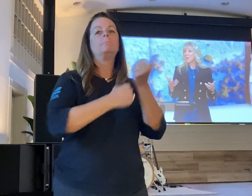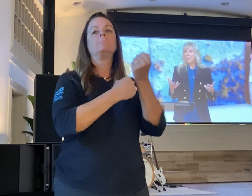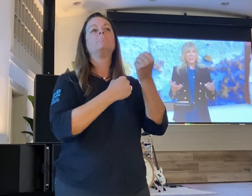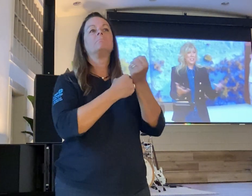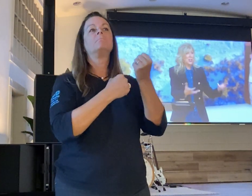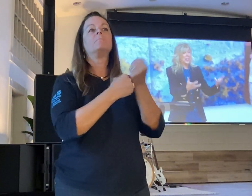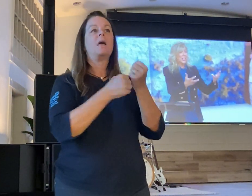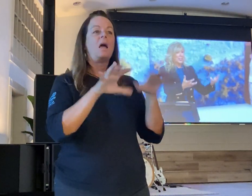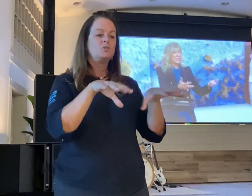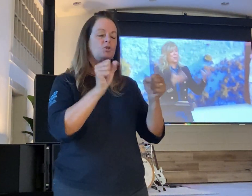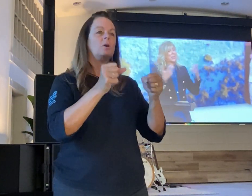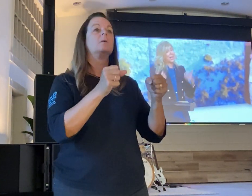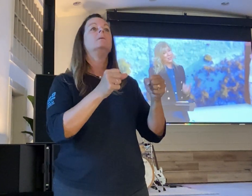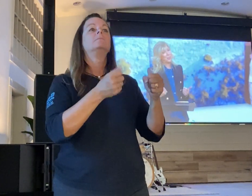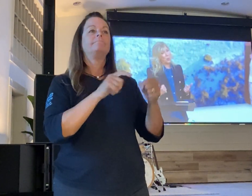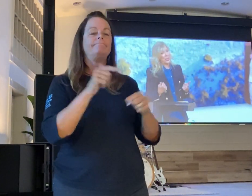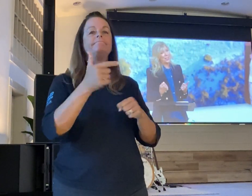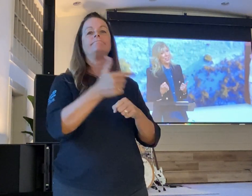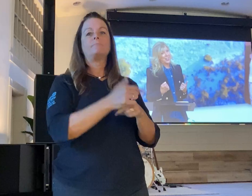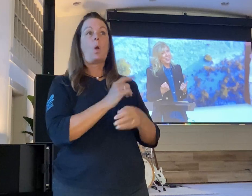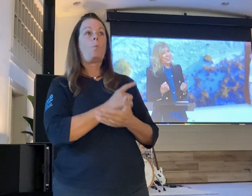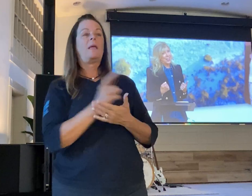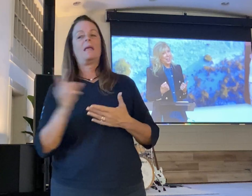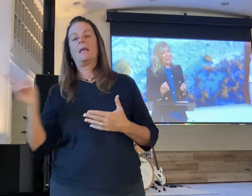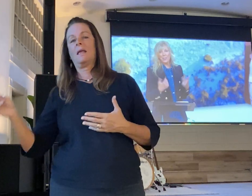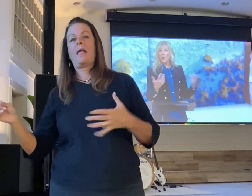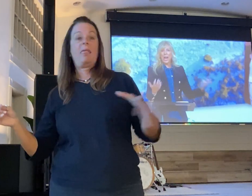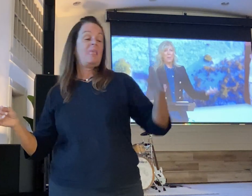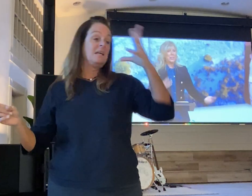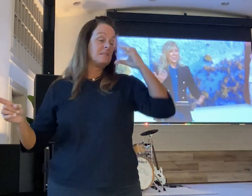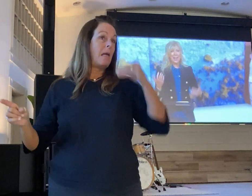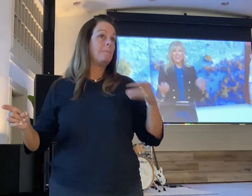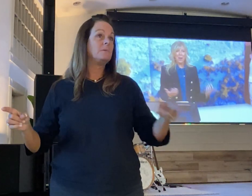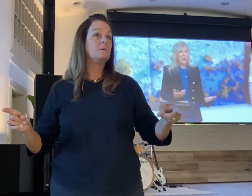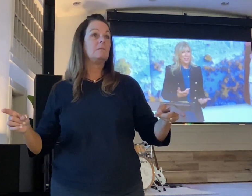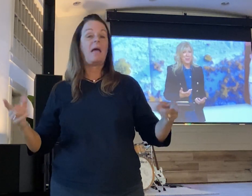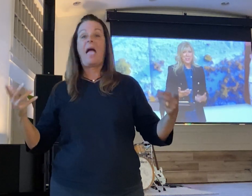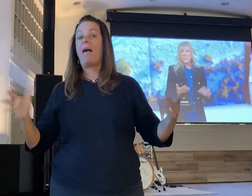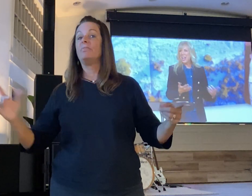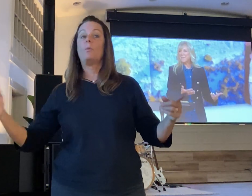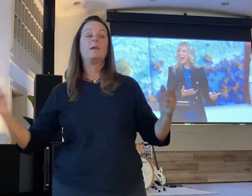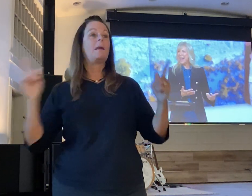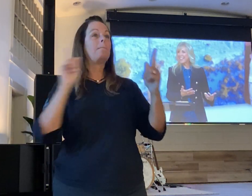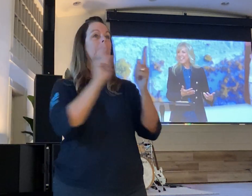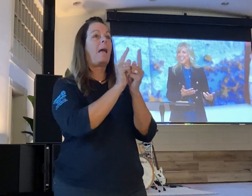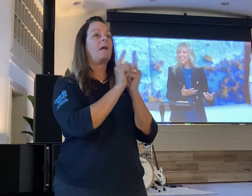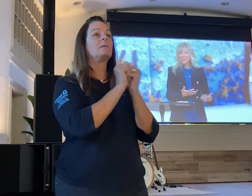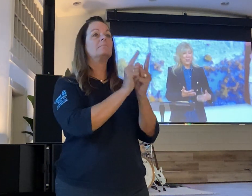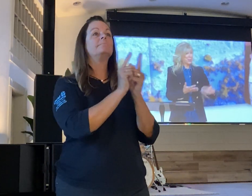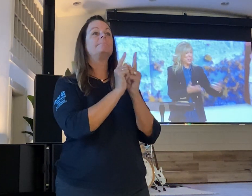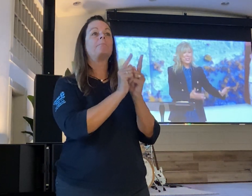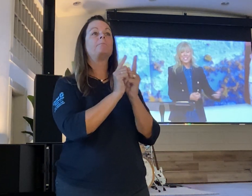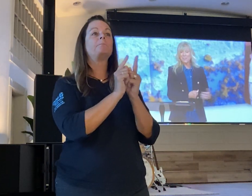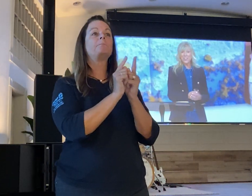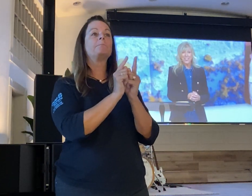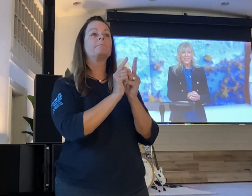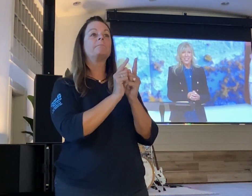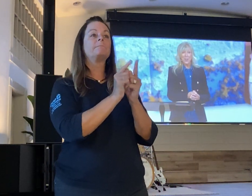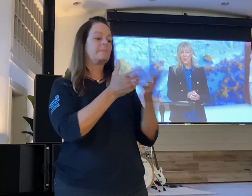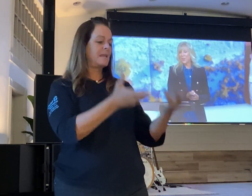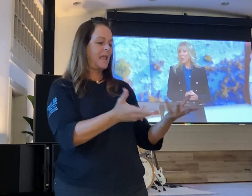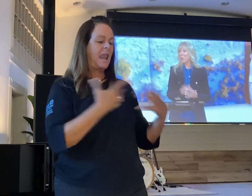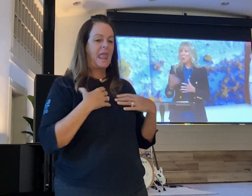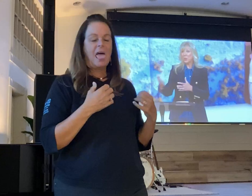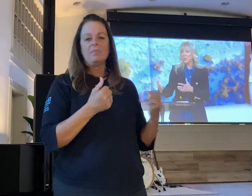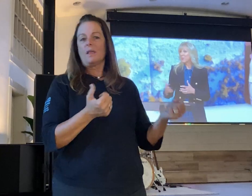community stepped up, and they took Michaela for a week. And I don't know what happened at the end of that week, but when she came back, if she was